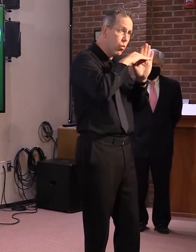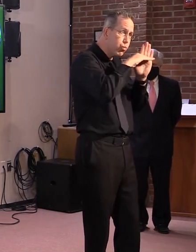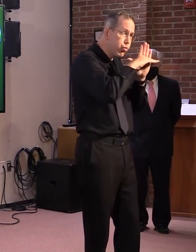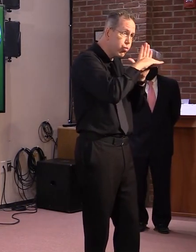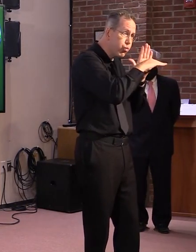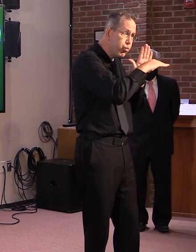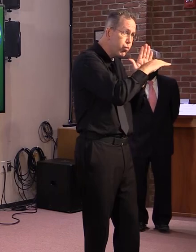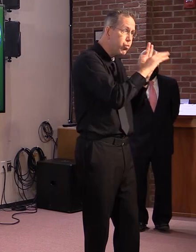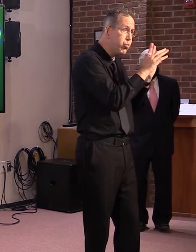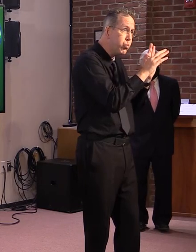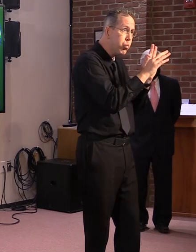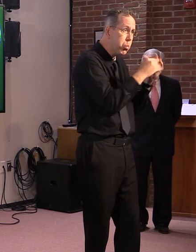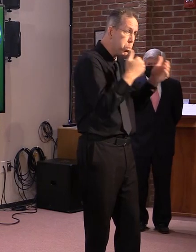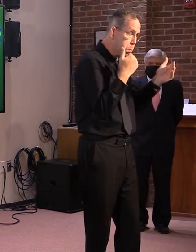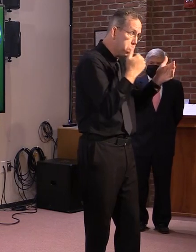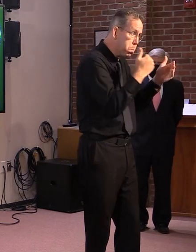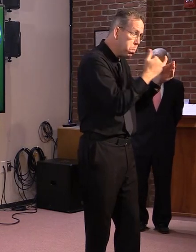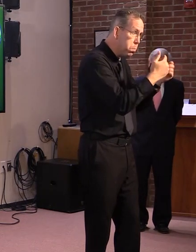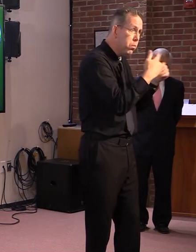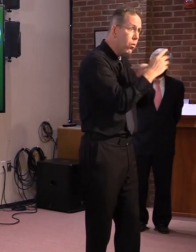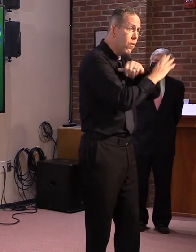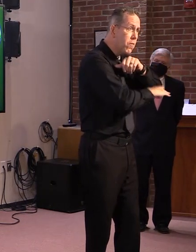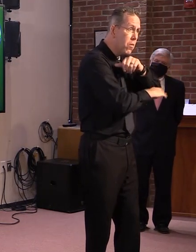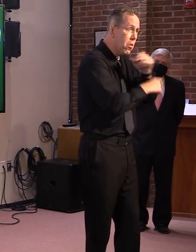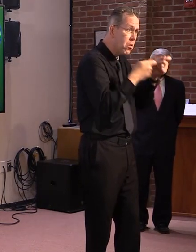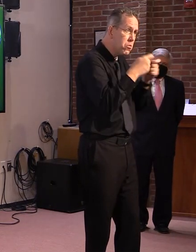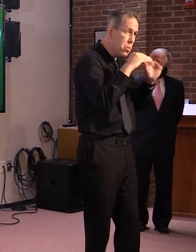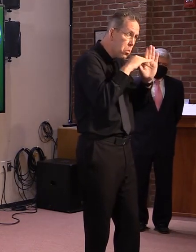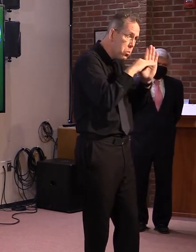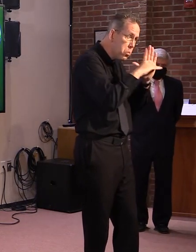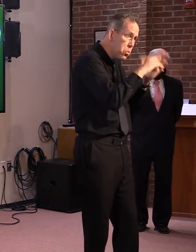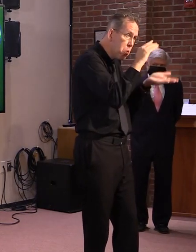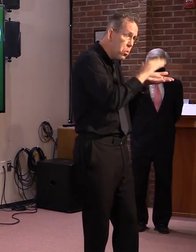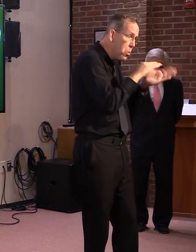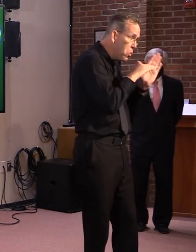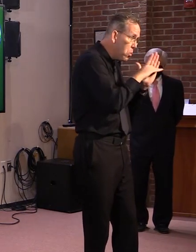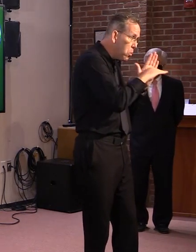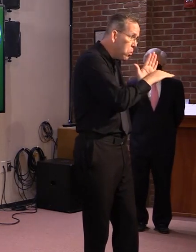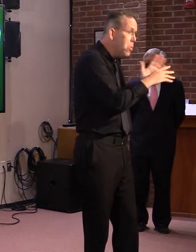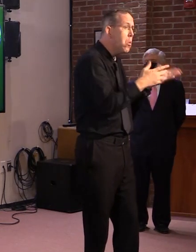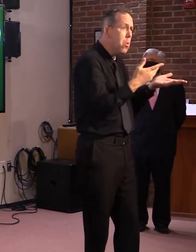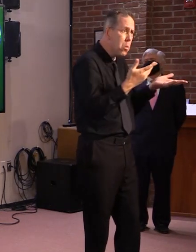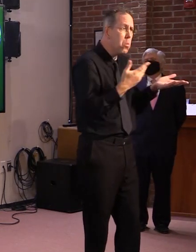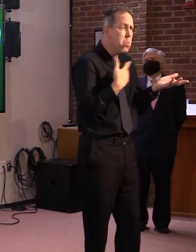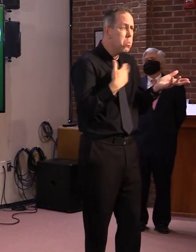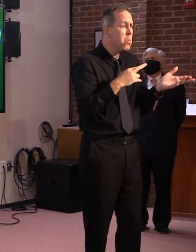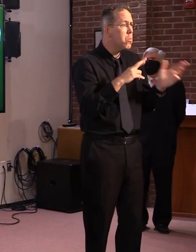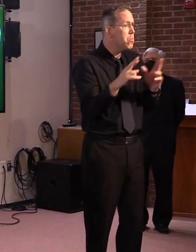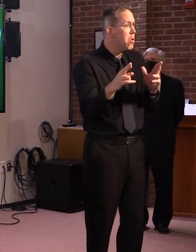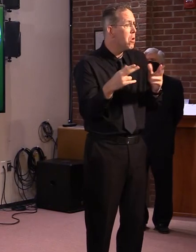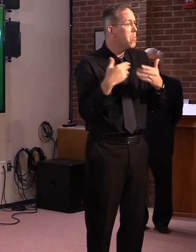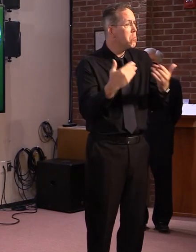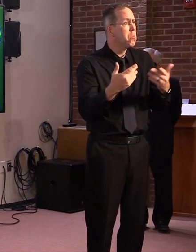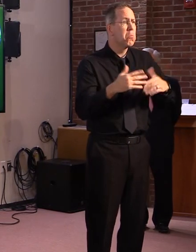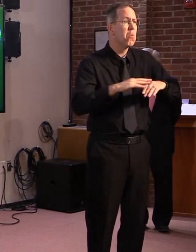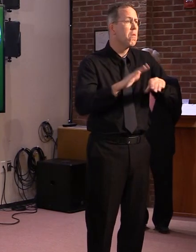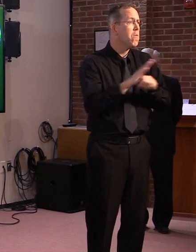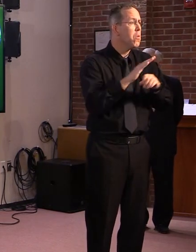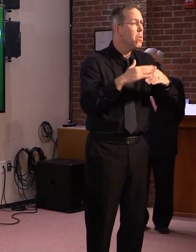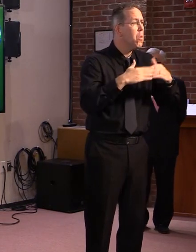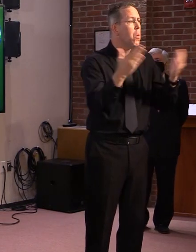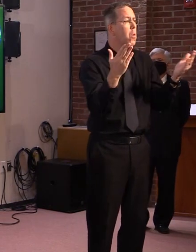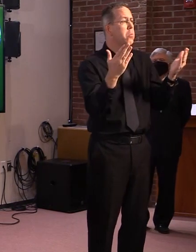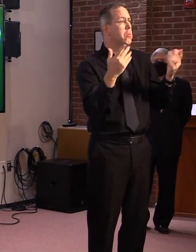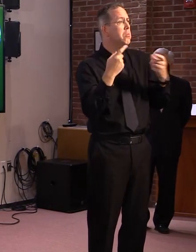say at this point. We're going to continue to open up methodically here in the state and try to get